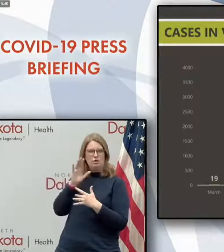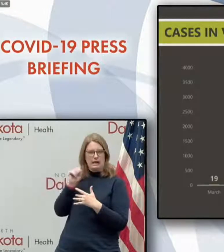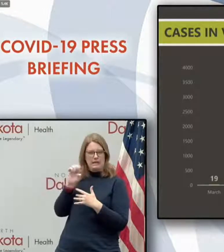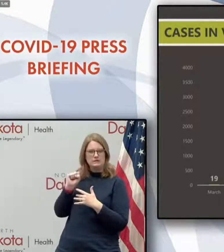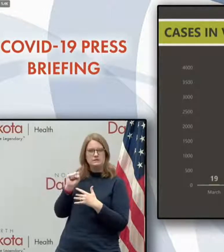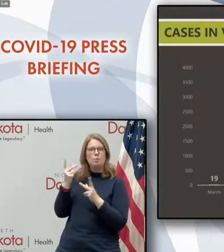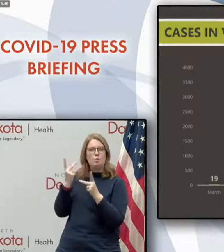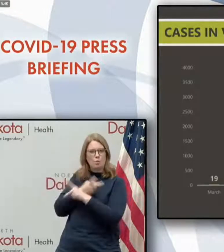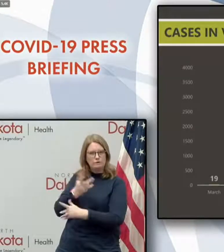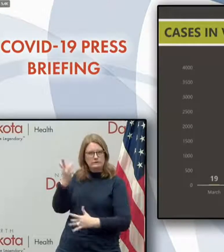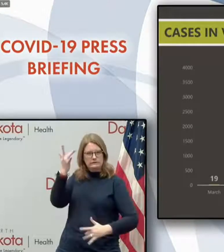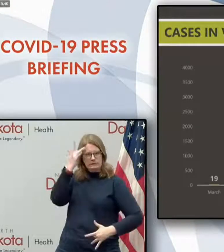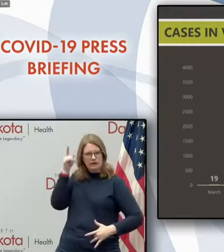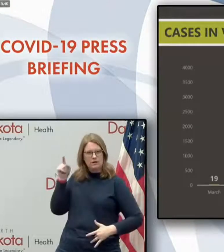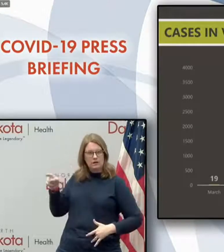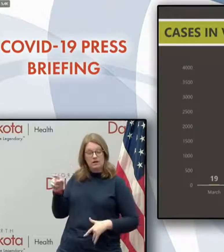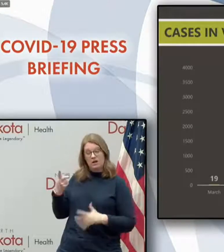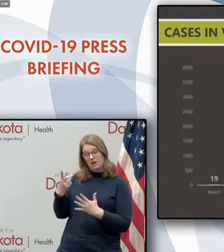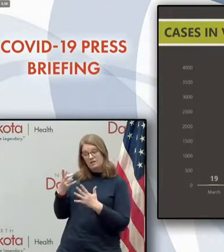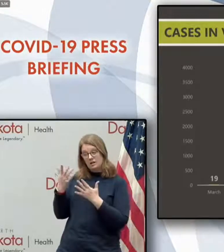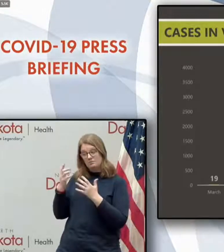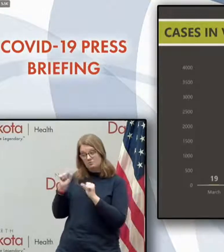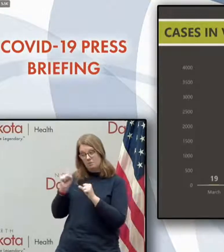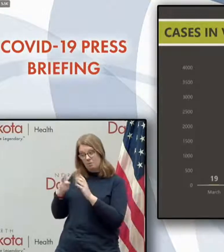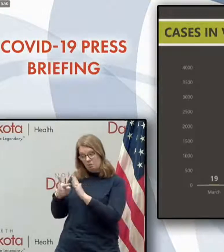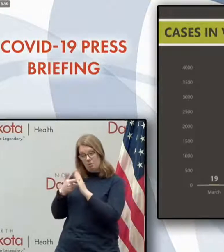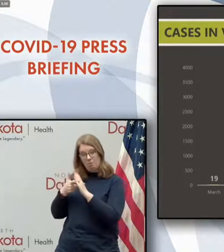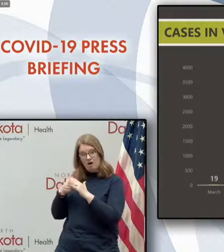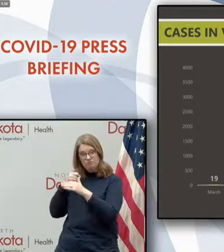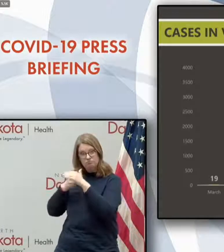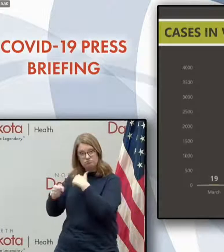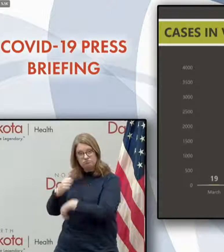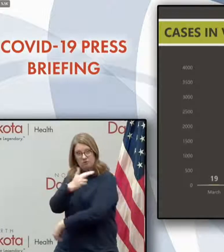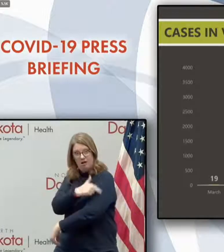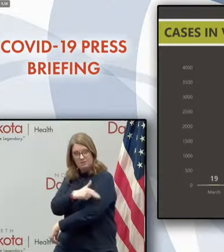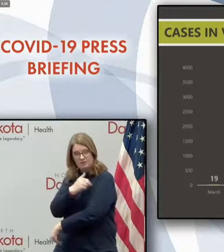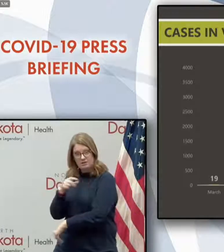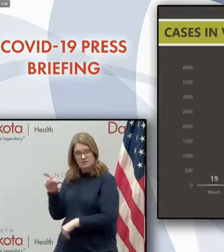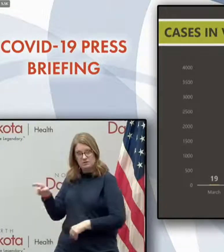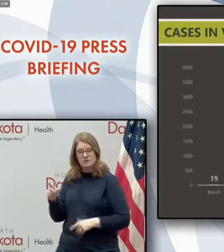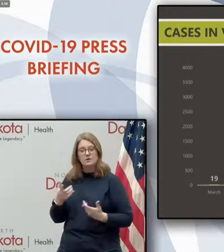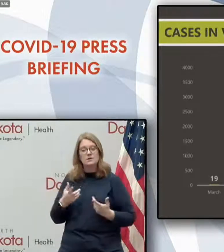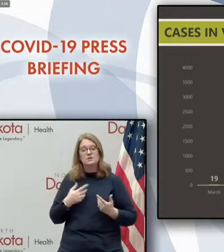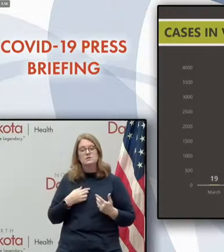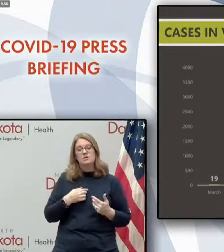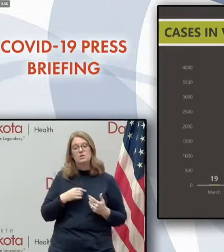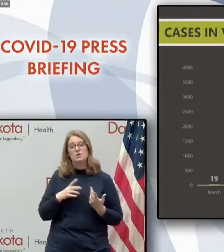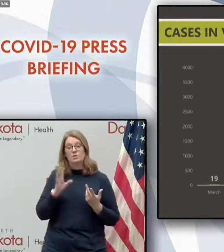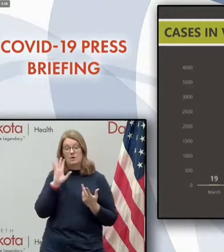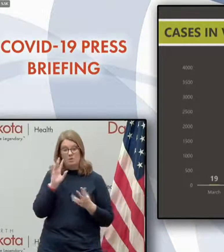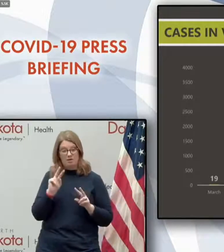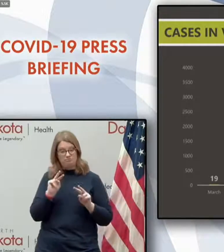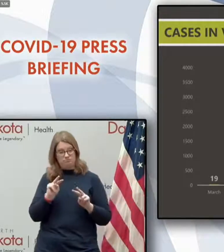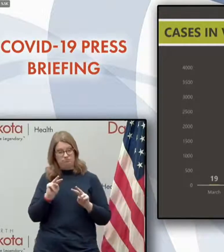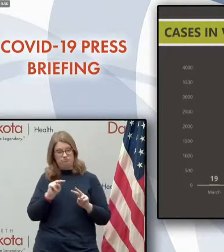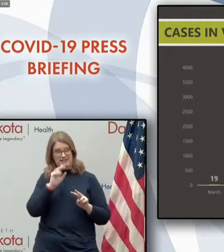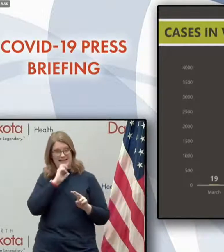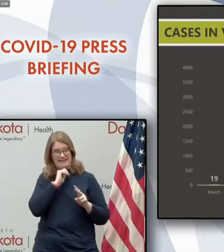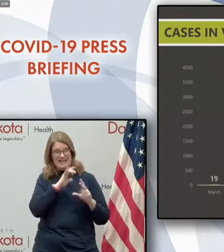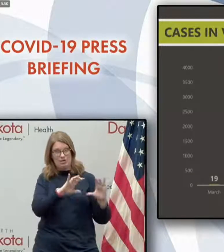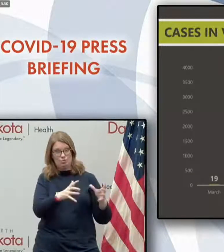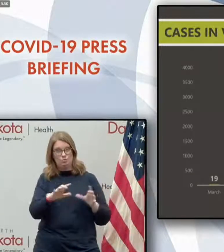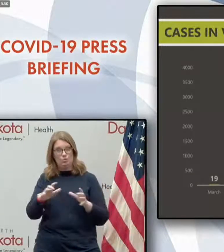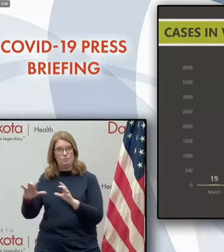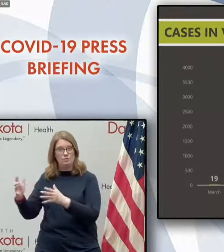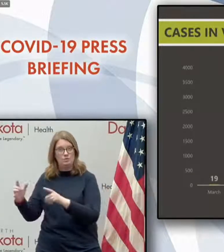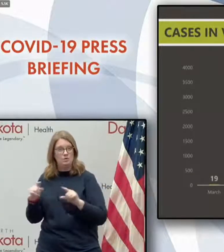and that can require hospitalization. So as we watch our active cases grow, we're going to keep an eye on these age groups, because this can be